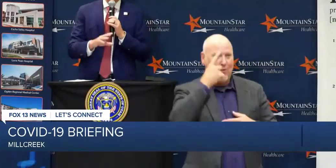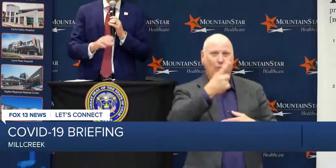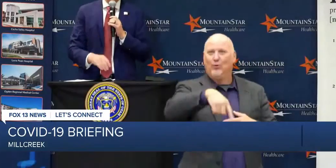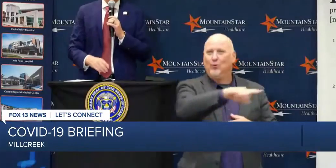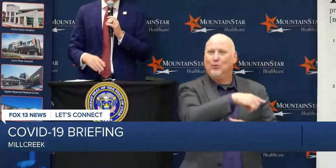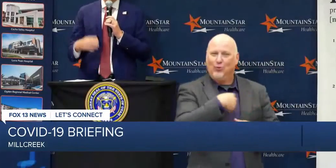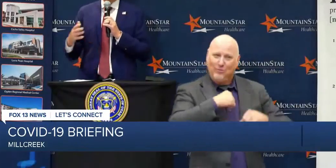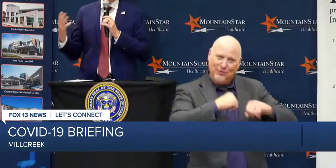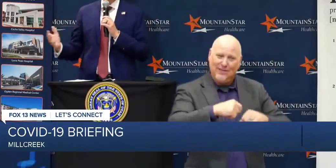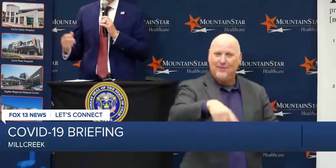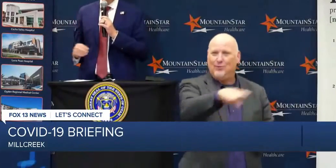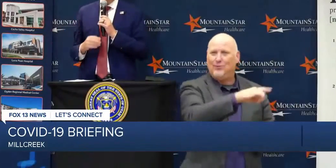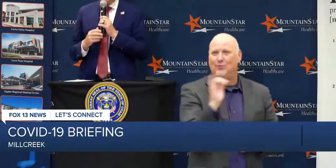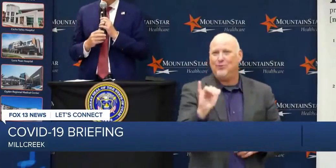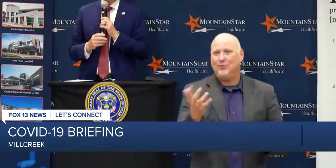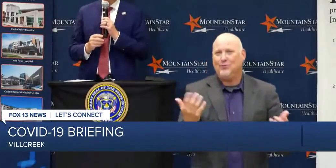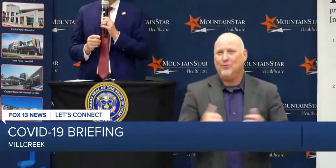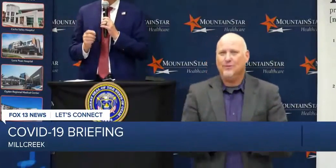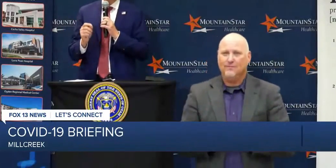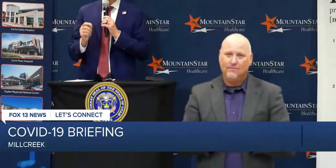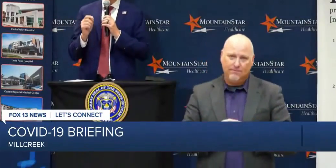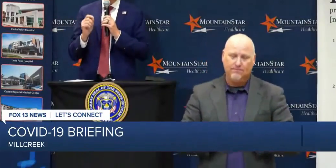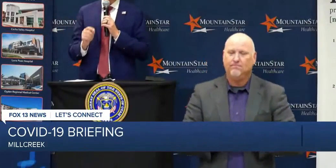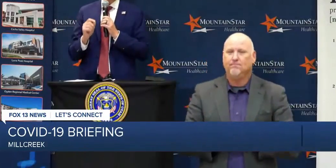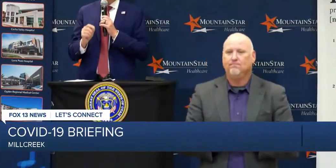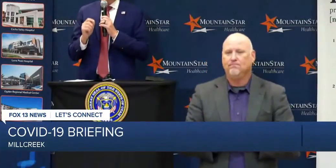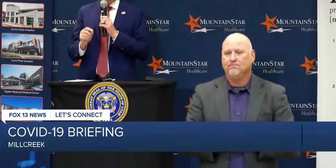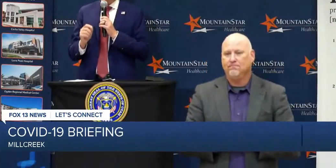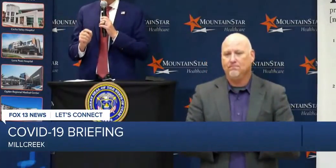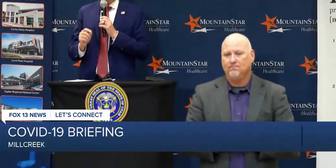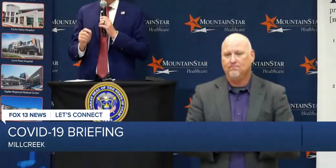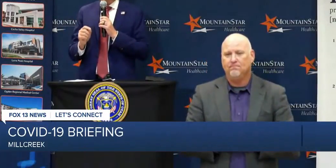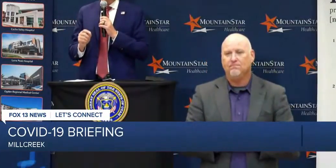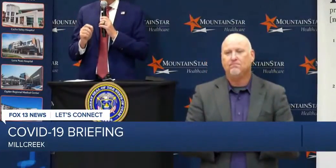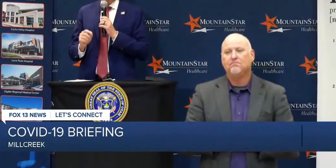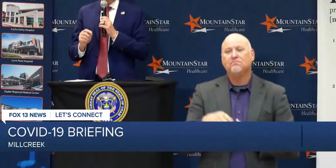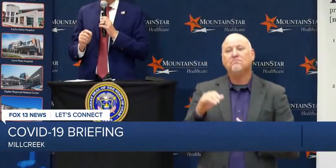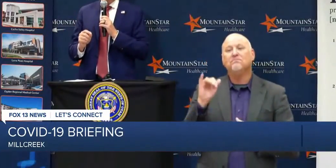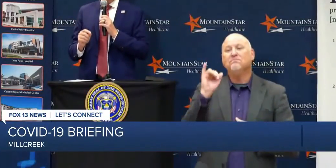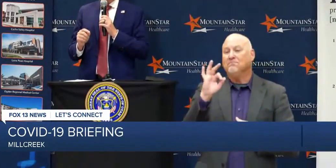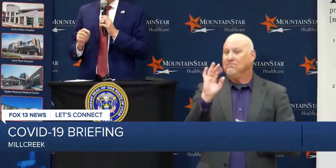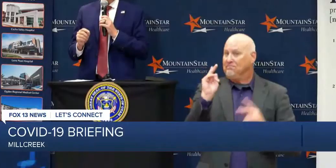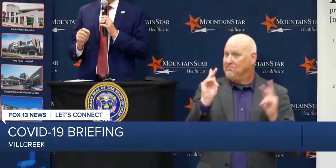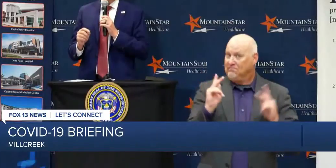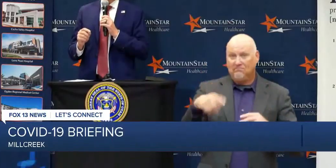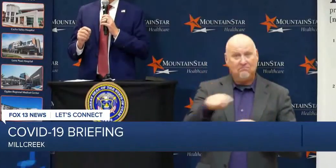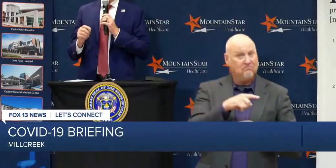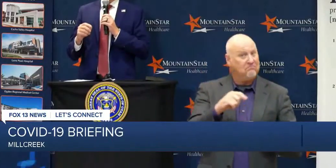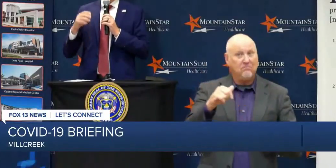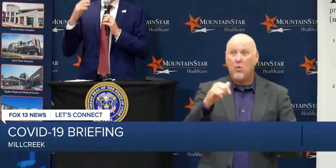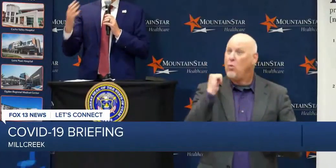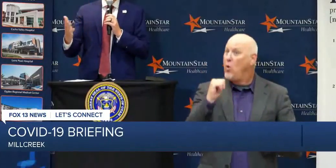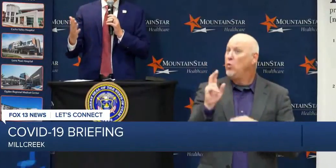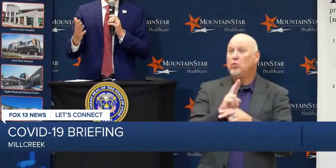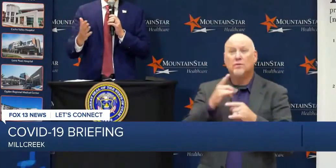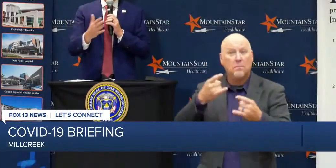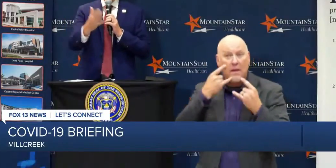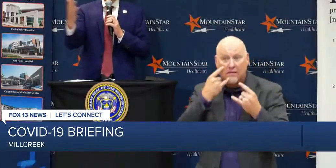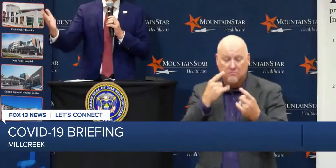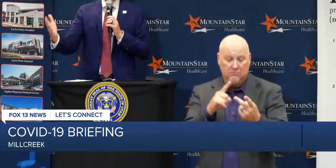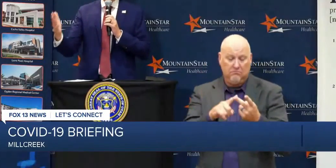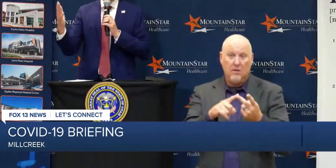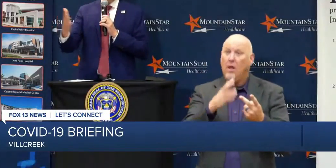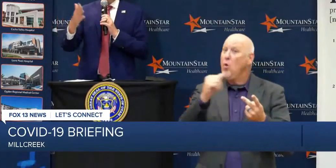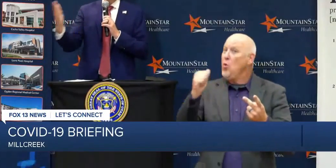or unvaccinated and willing to wear a mask is very, very slim, if at all. And so I'm grateful that